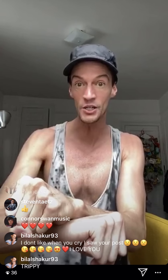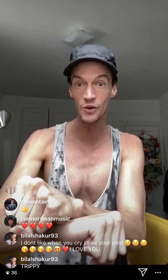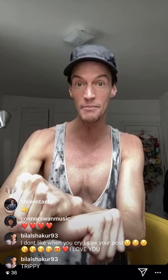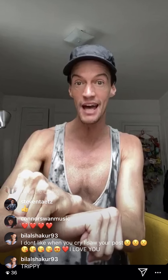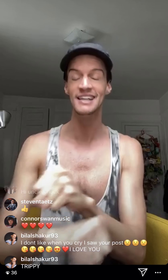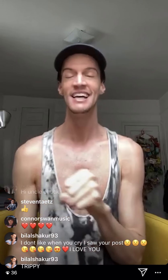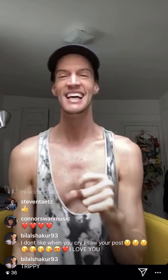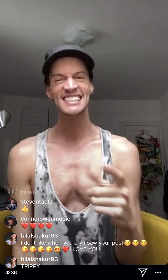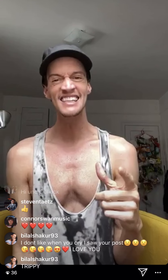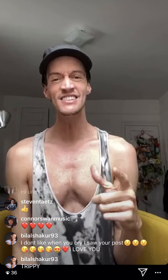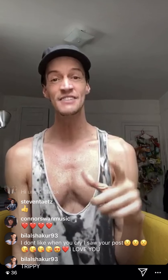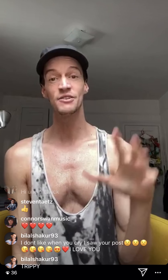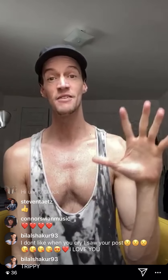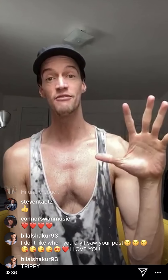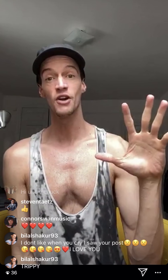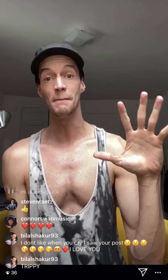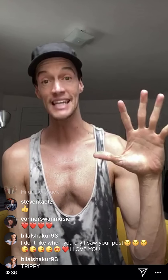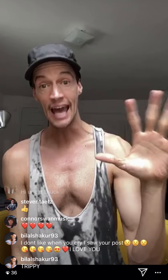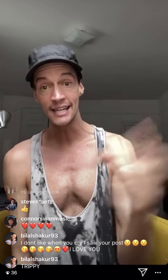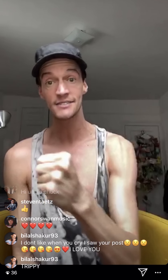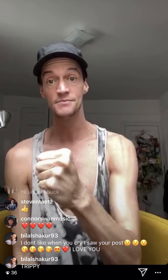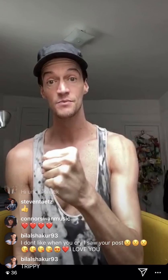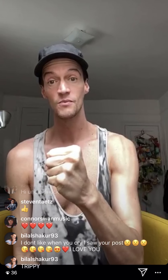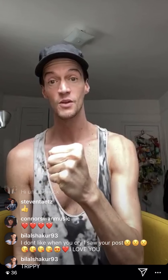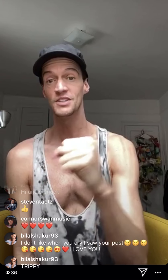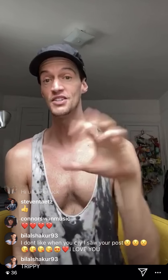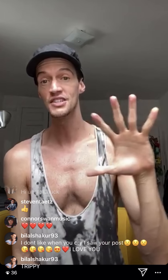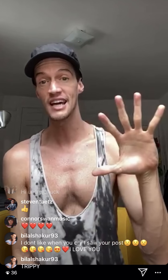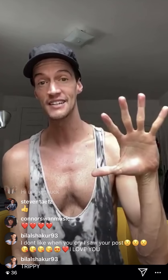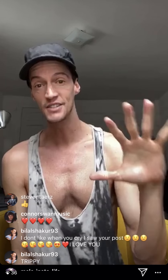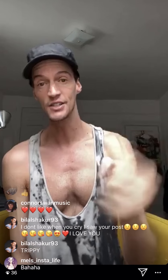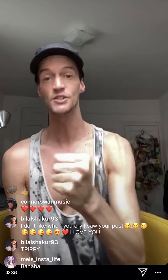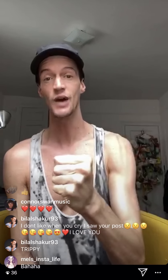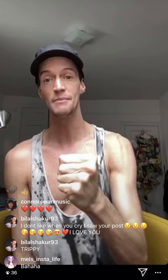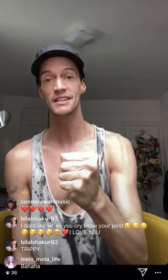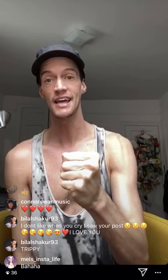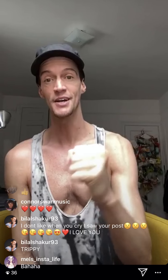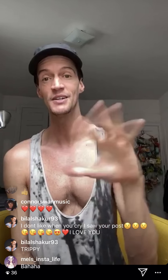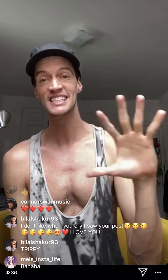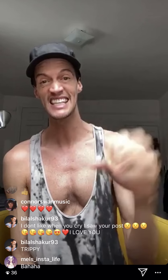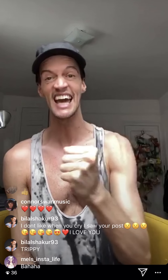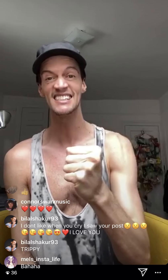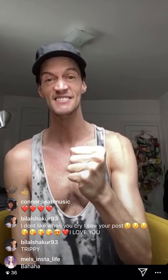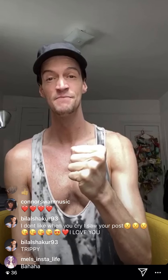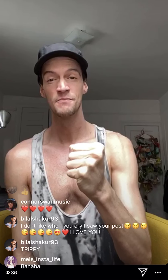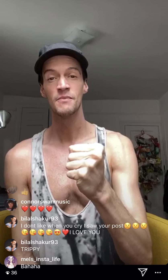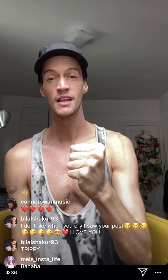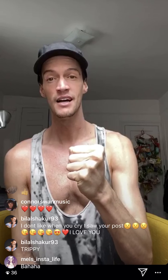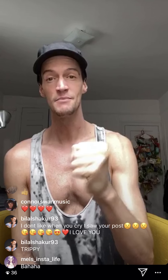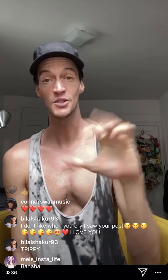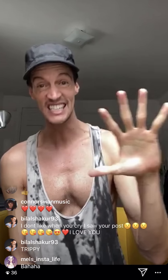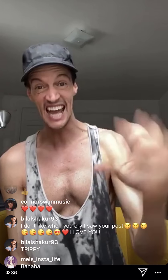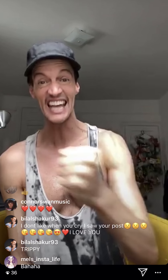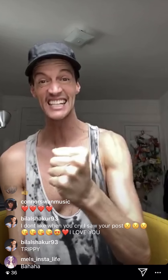that. It's a little different from get, which is just kind of to grab at the air, to get, or to take,